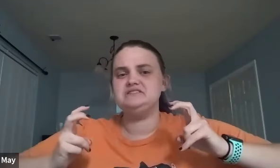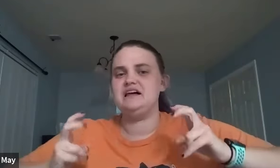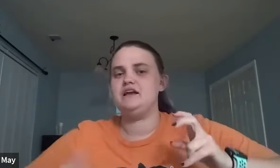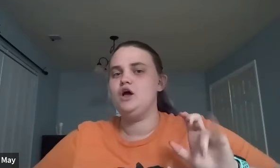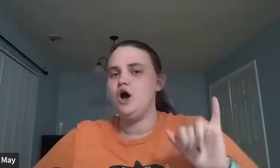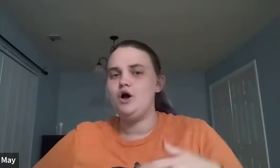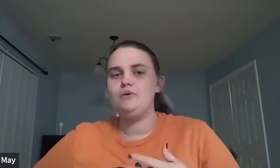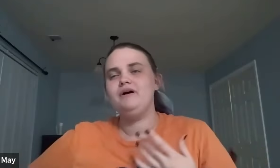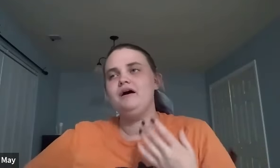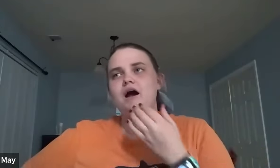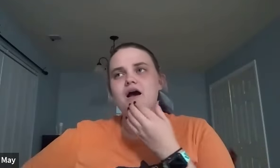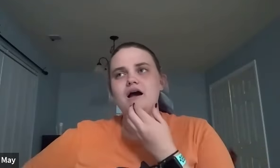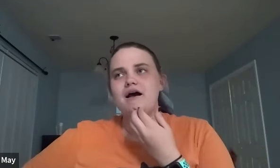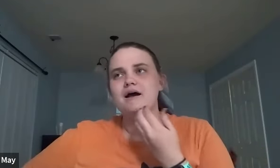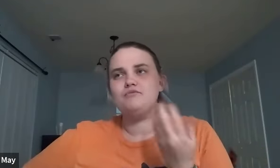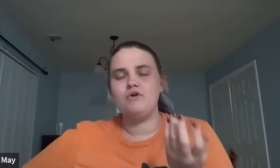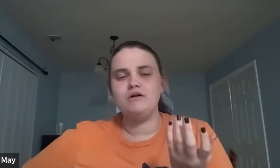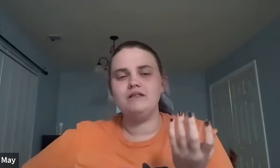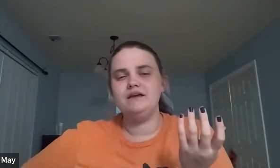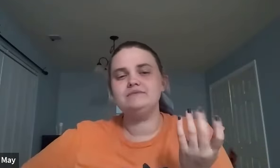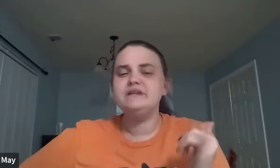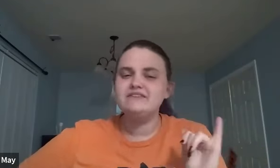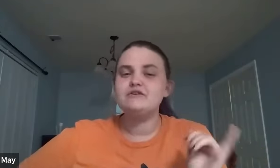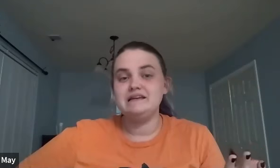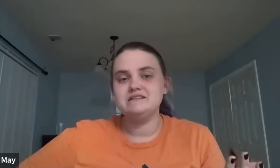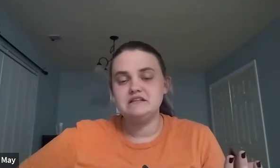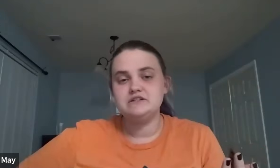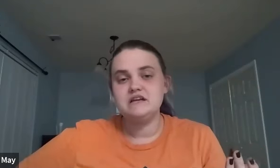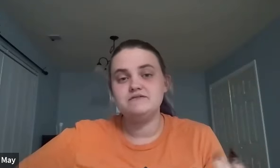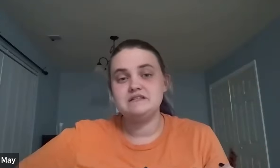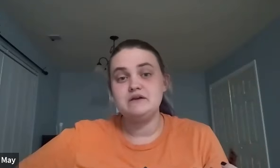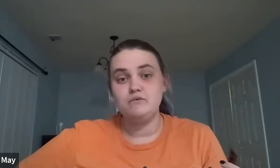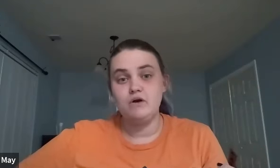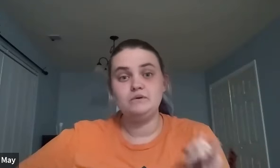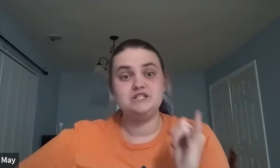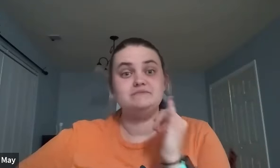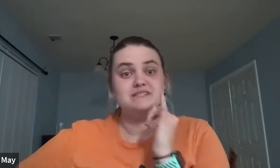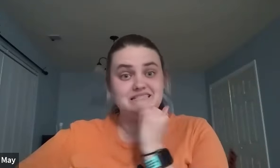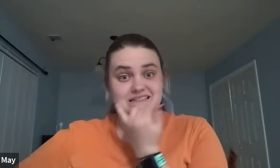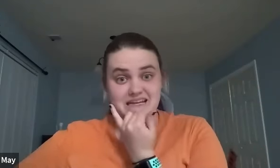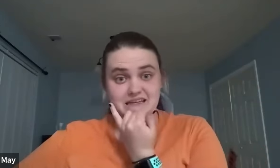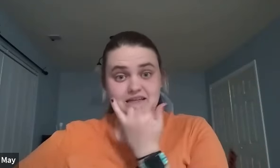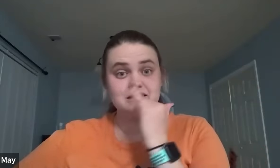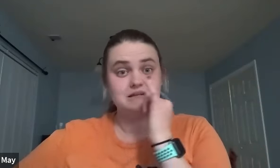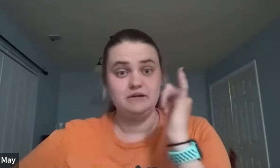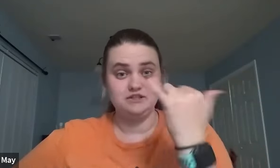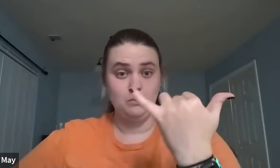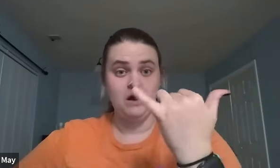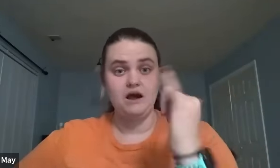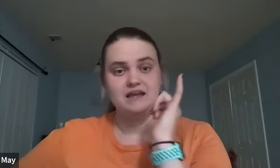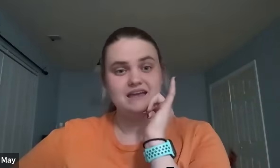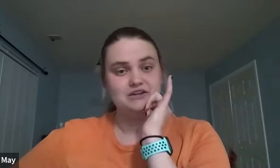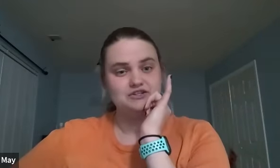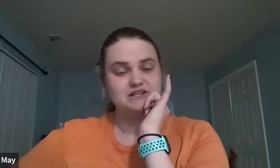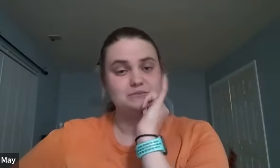like, oh, I'm wrong. Like, I mean, there is a clear sign of saying wrong, which is mistake. It's a Y and you just kind of